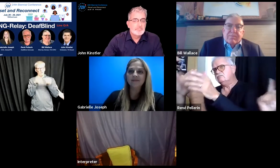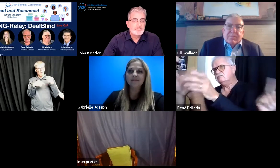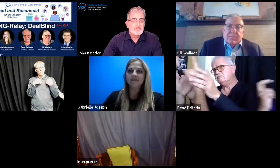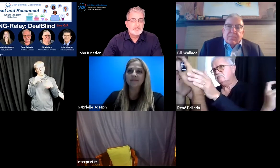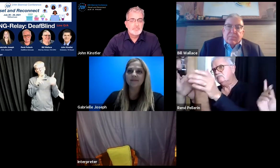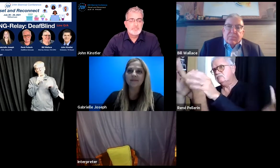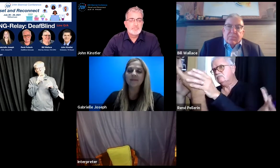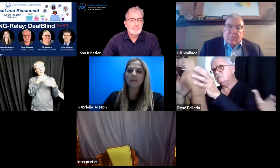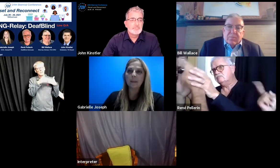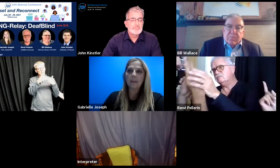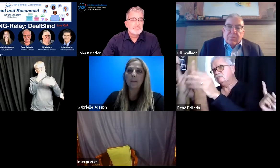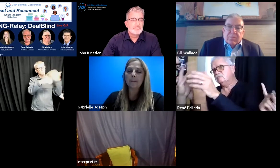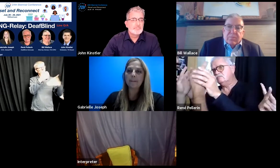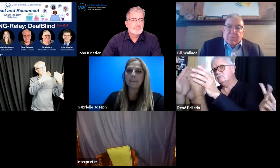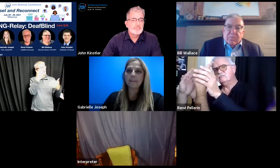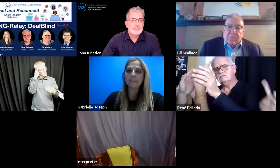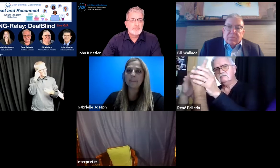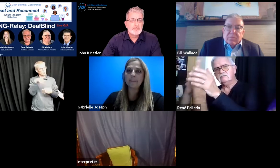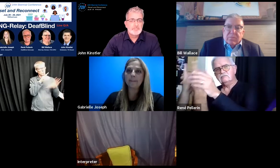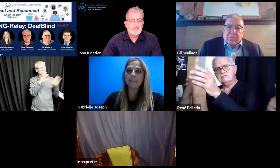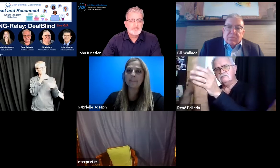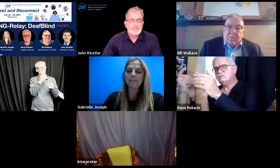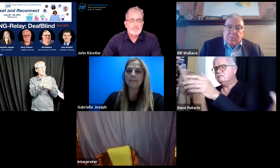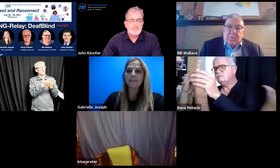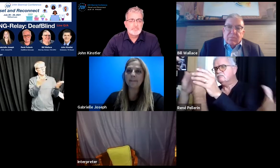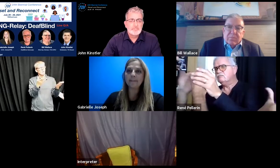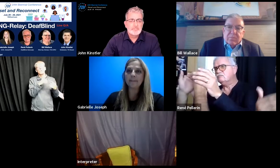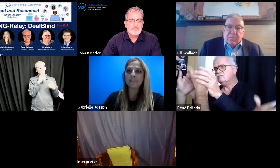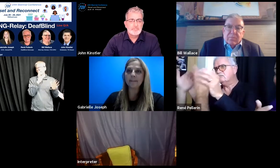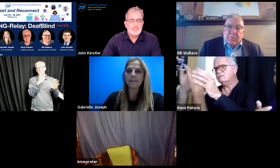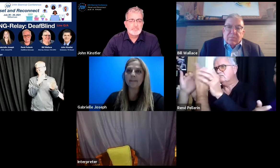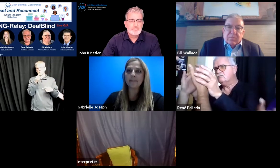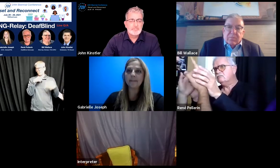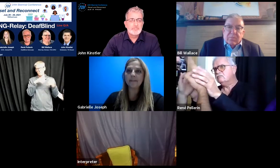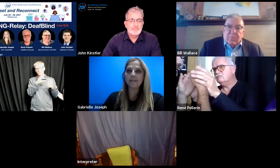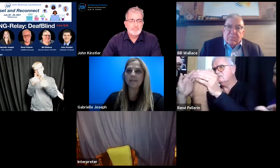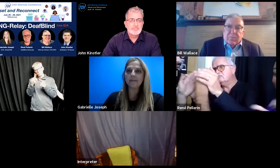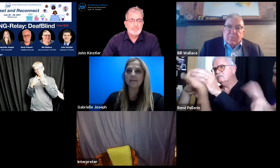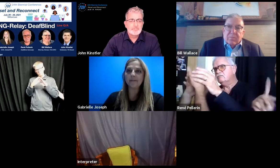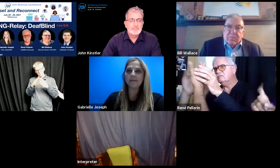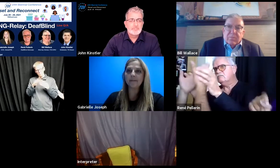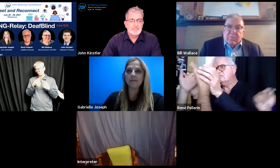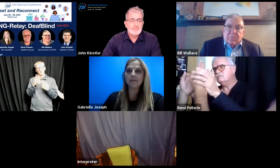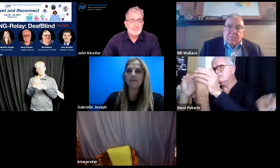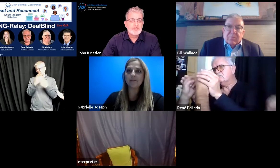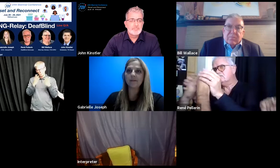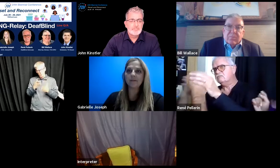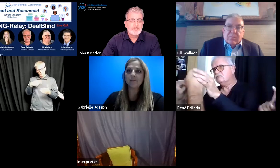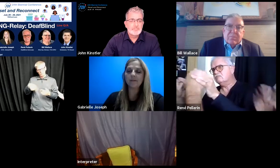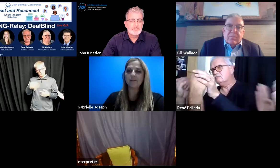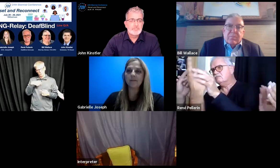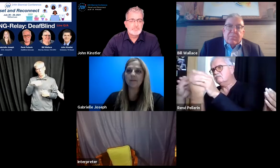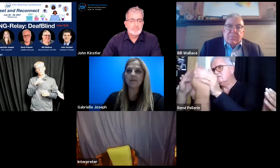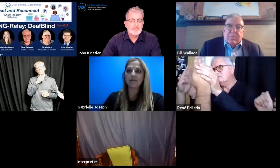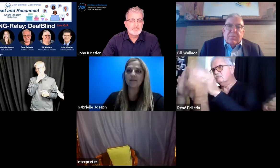deaf-blind individuals will be able to have the same accessibility for those who have everyday